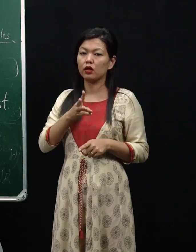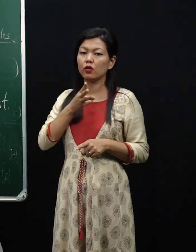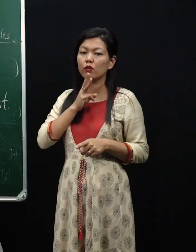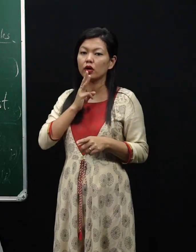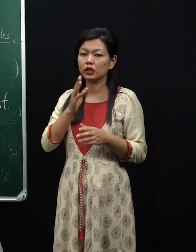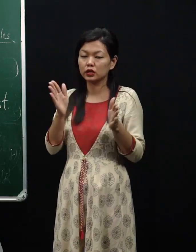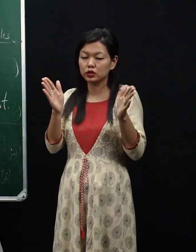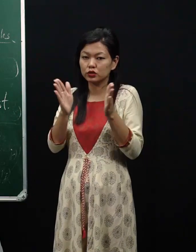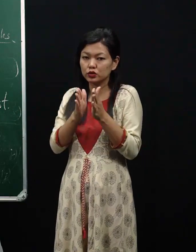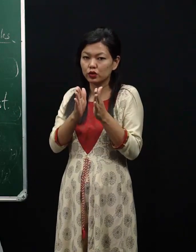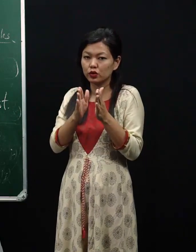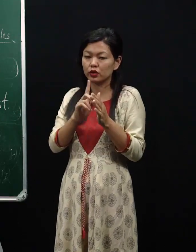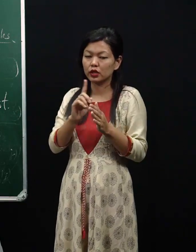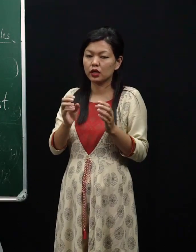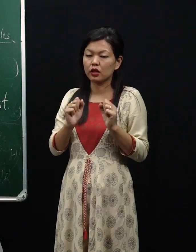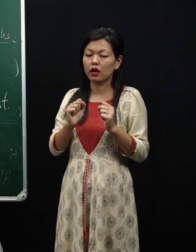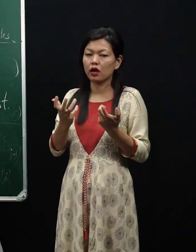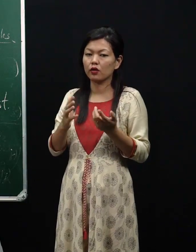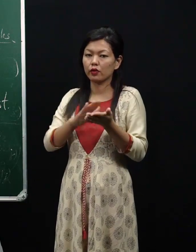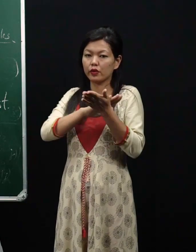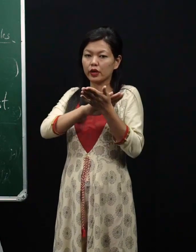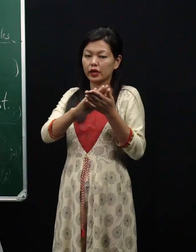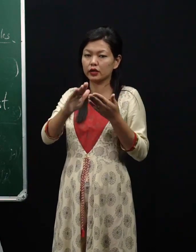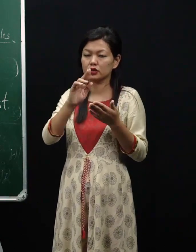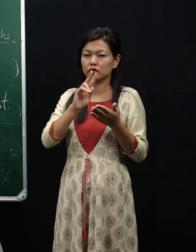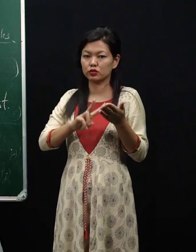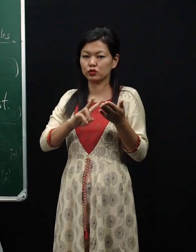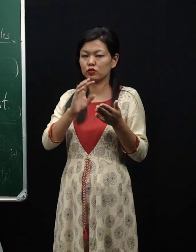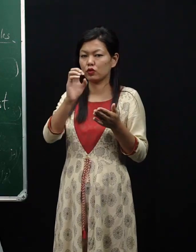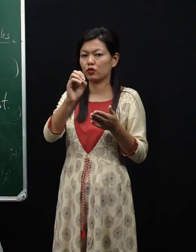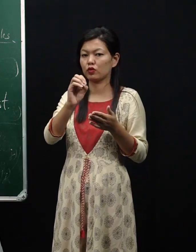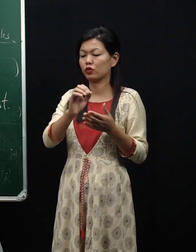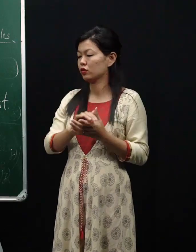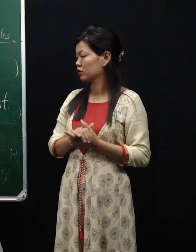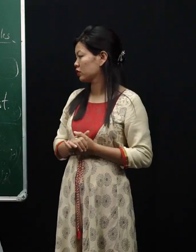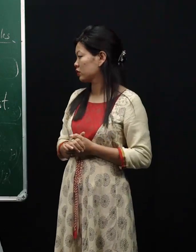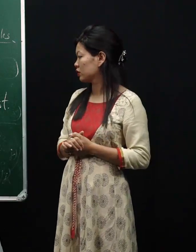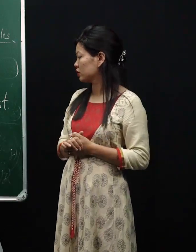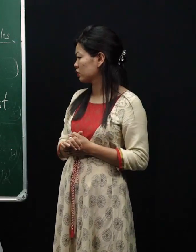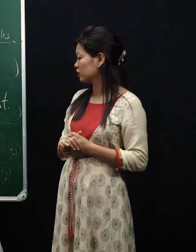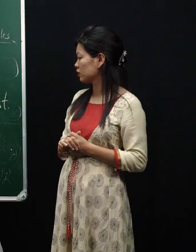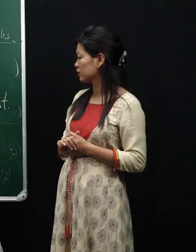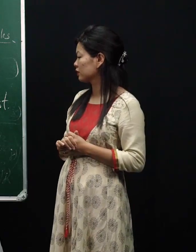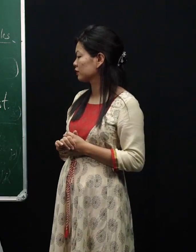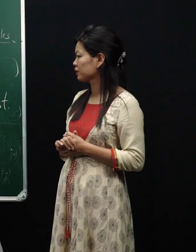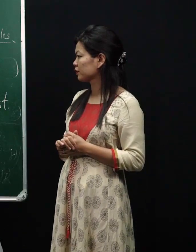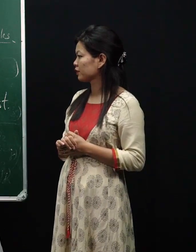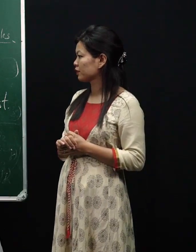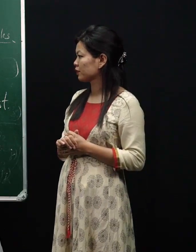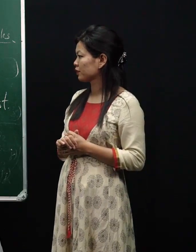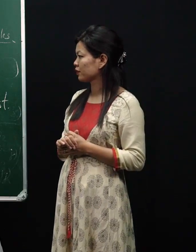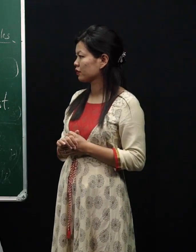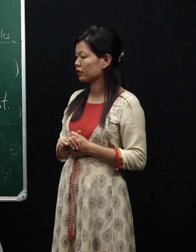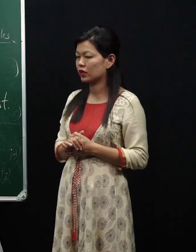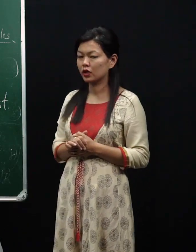H2O. Water is made up of two hydrogen atoms and one oxygen atom. Clear? Now, if you collect the water